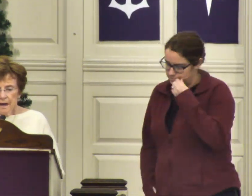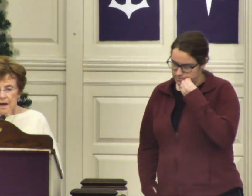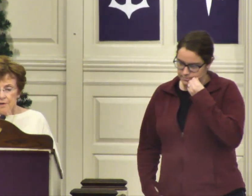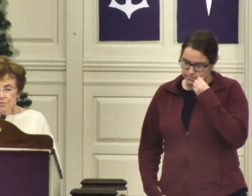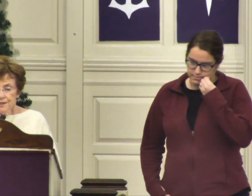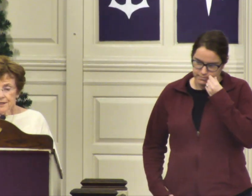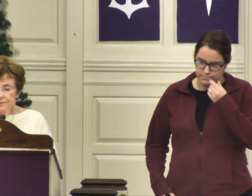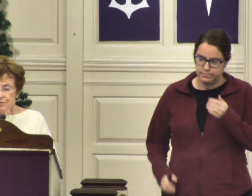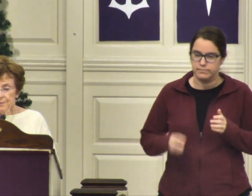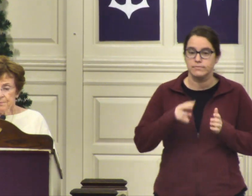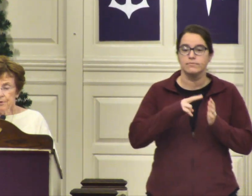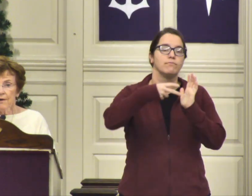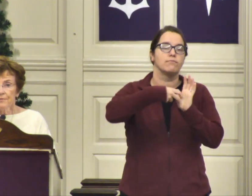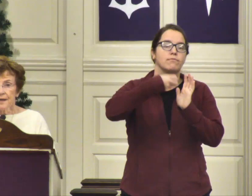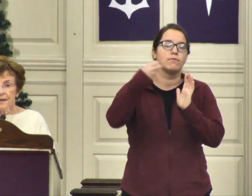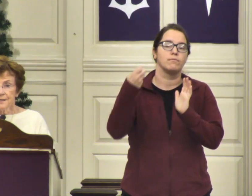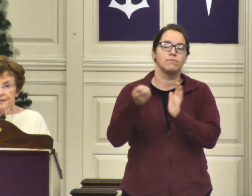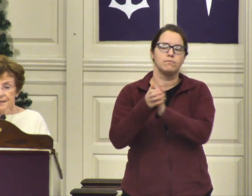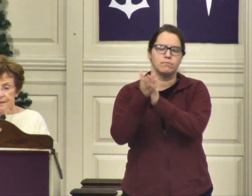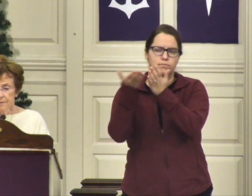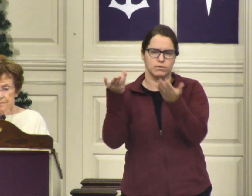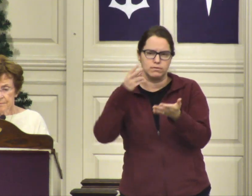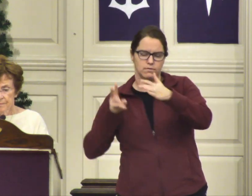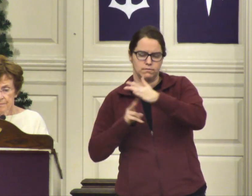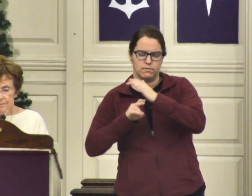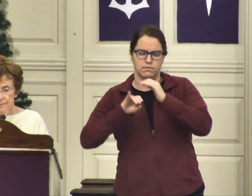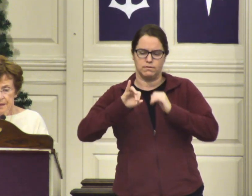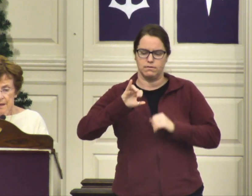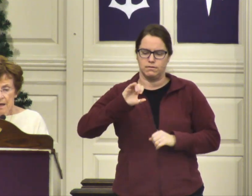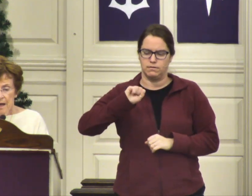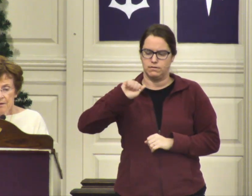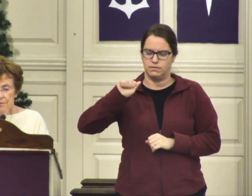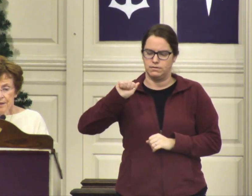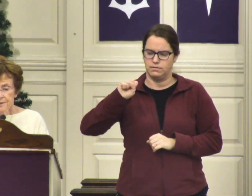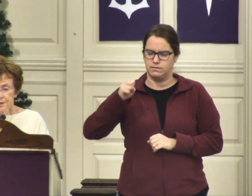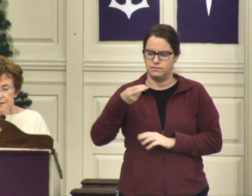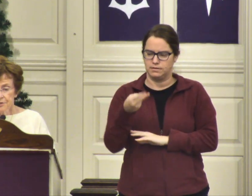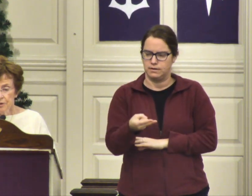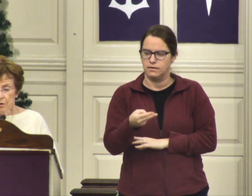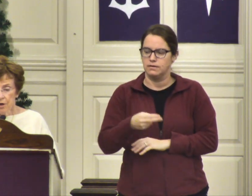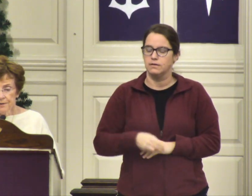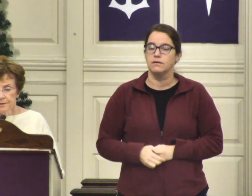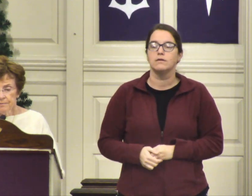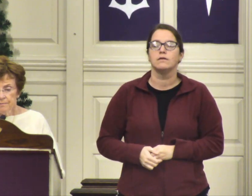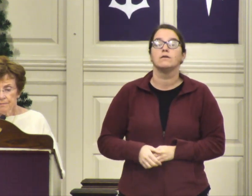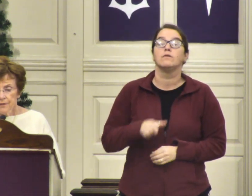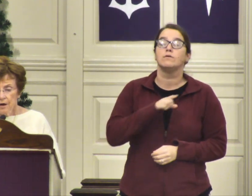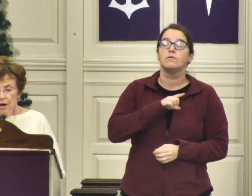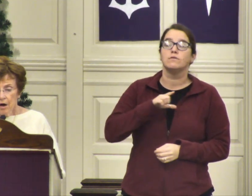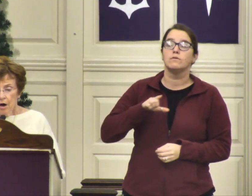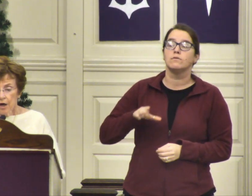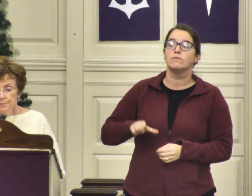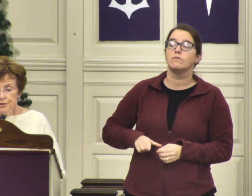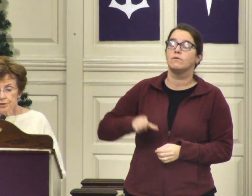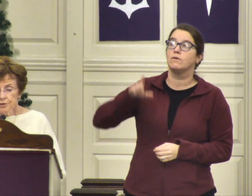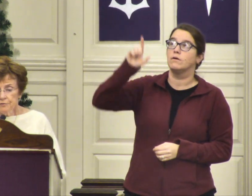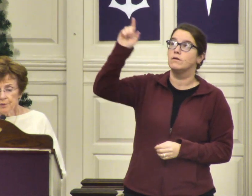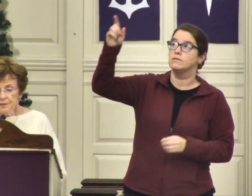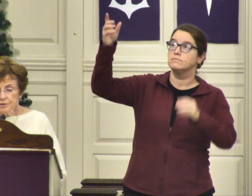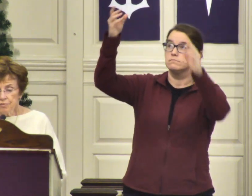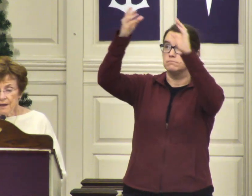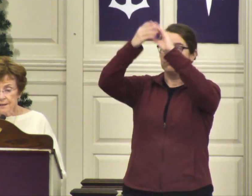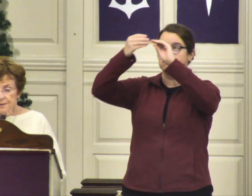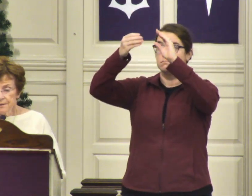A reading from the book of the prophet Isaiah. Thus says the Lord, observe what is